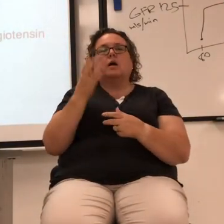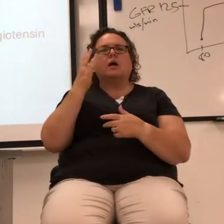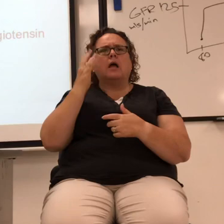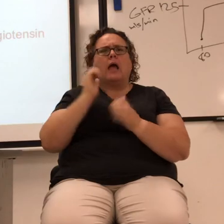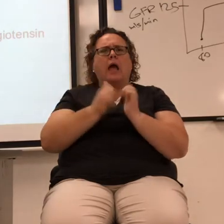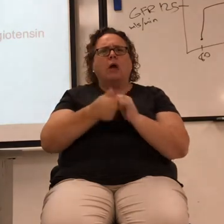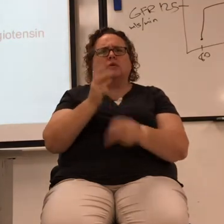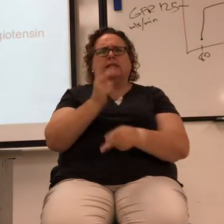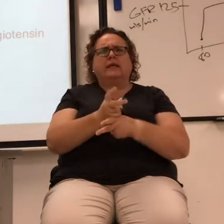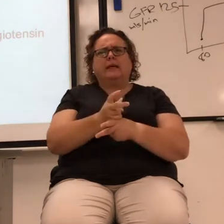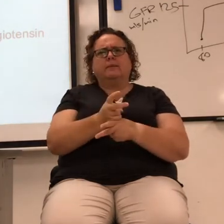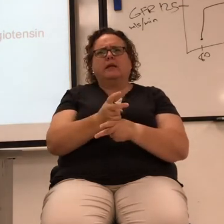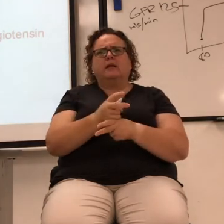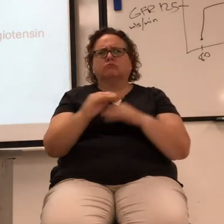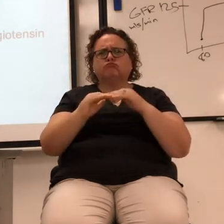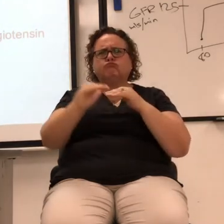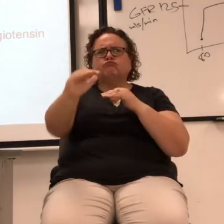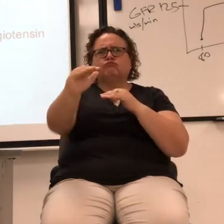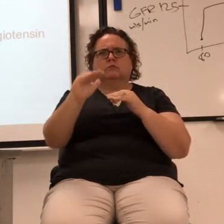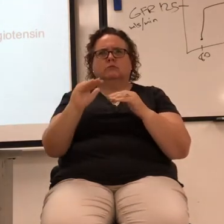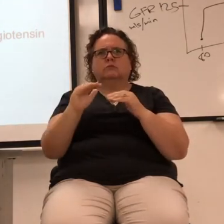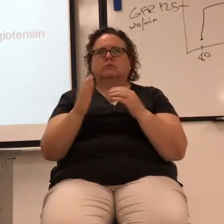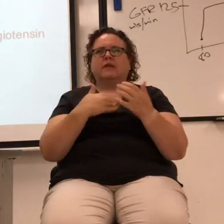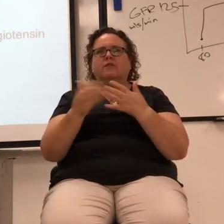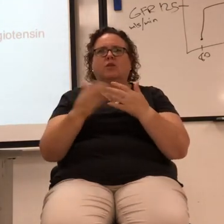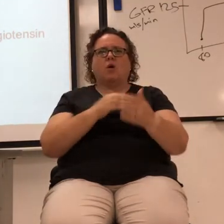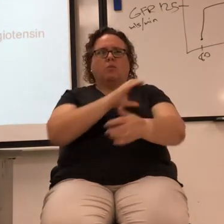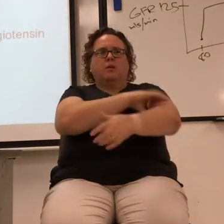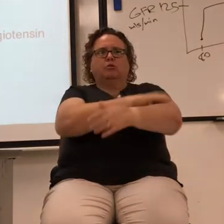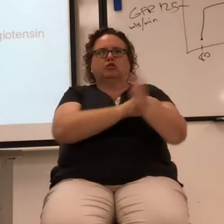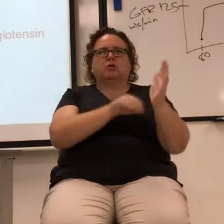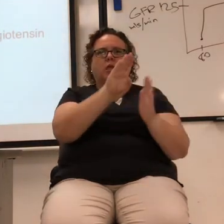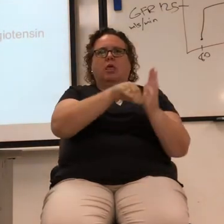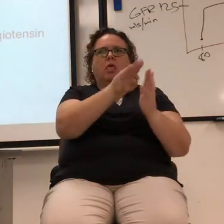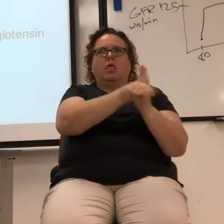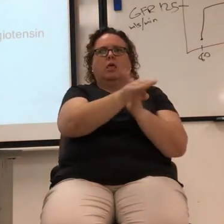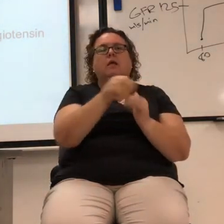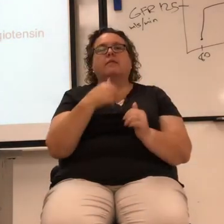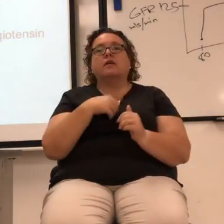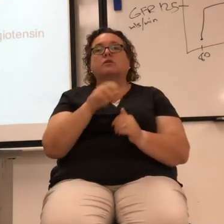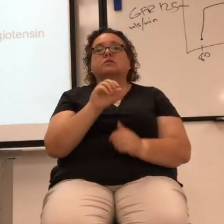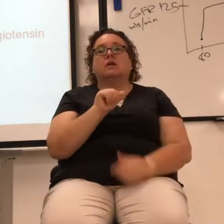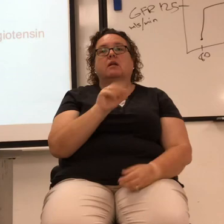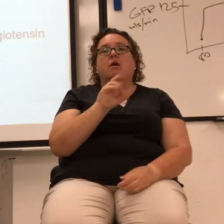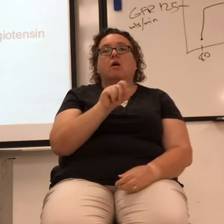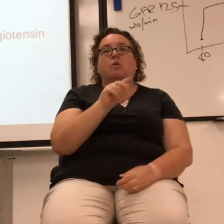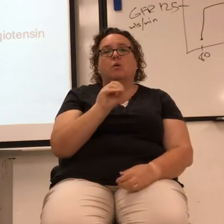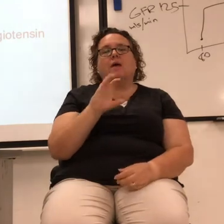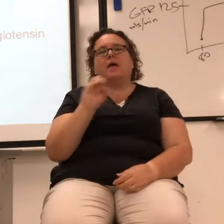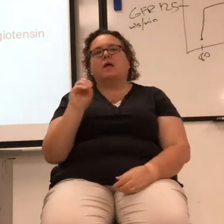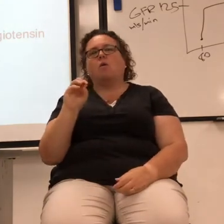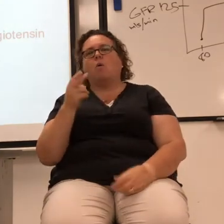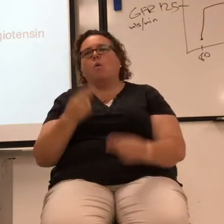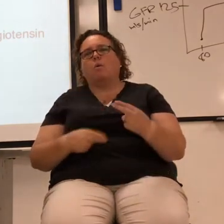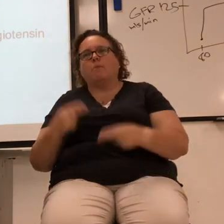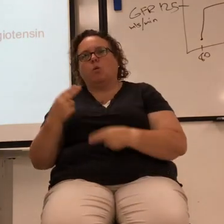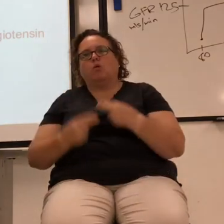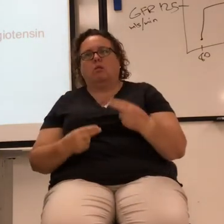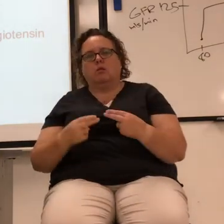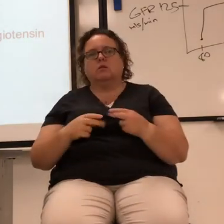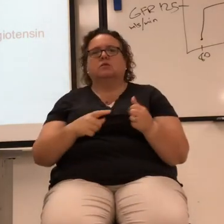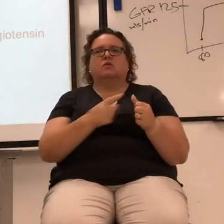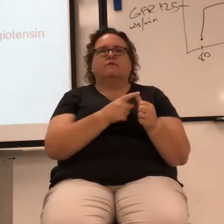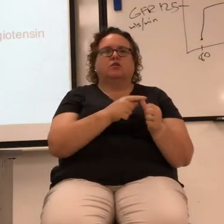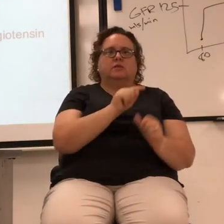steady despite changes in blood pressure? There's an autoregulatory mechanism and a hormonal mechanism. Okay, so let's do this